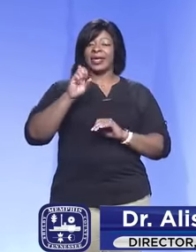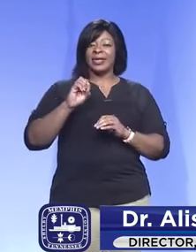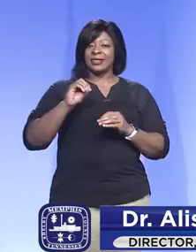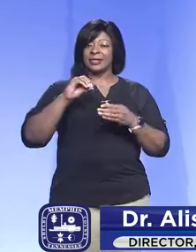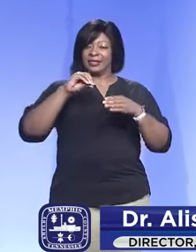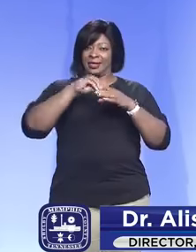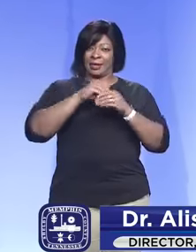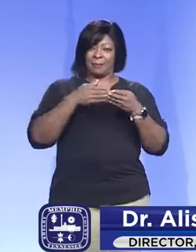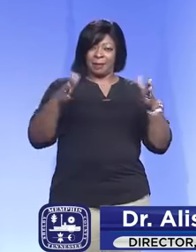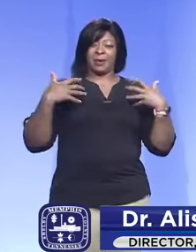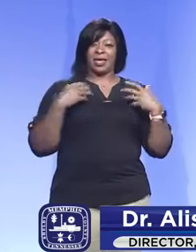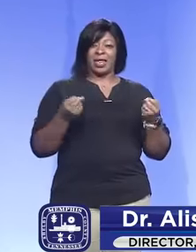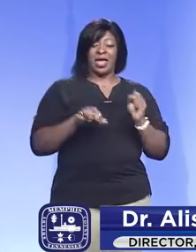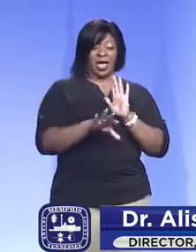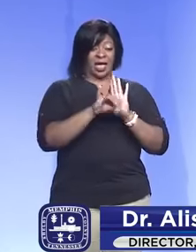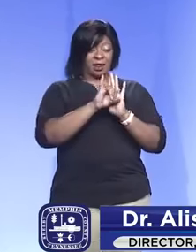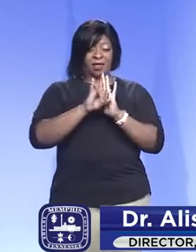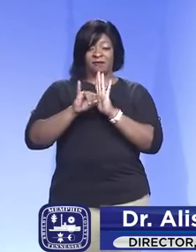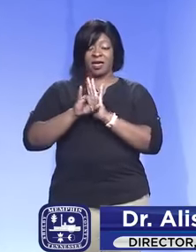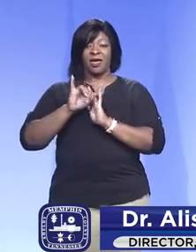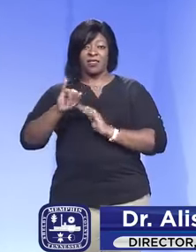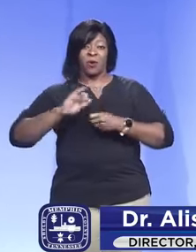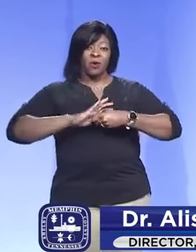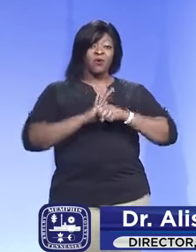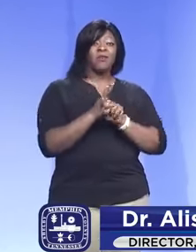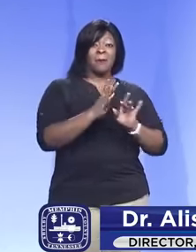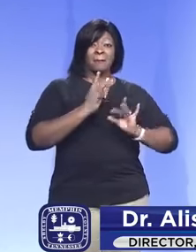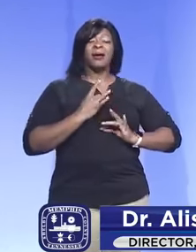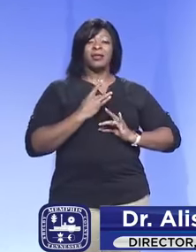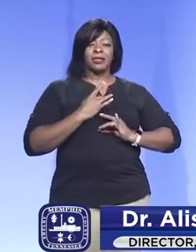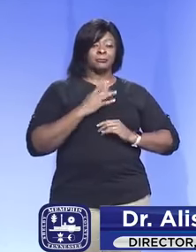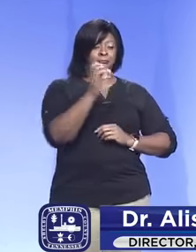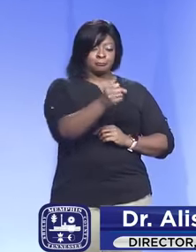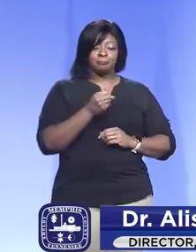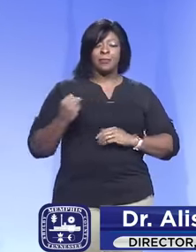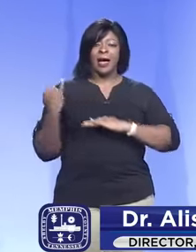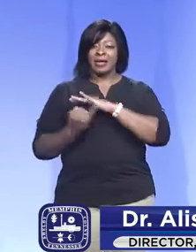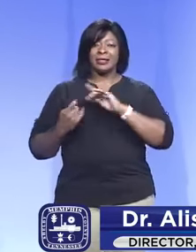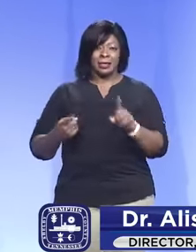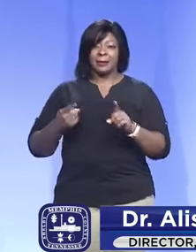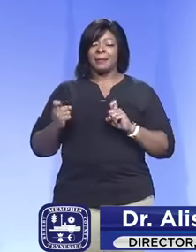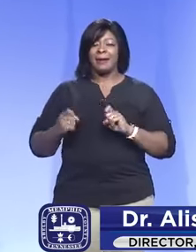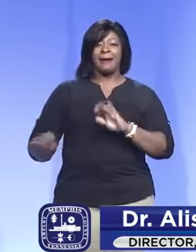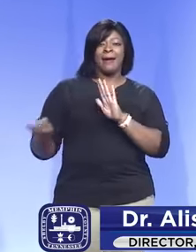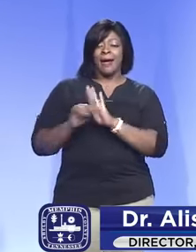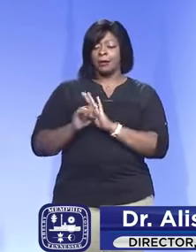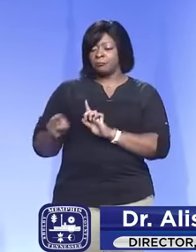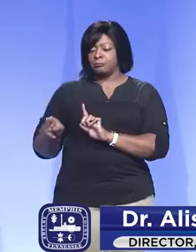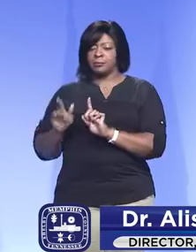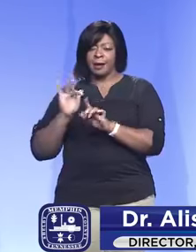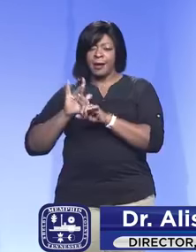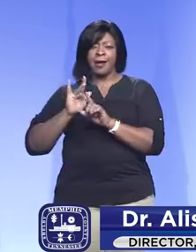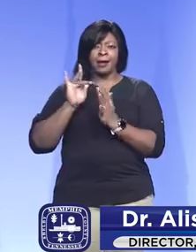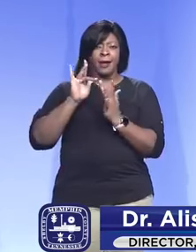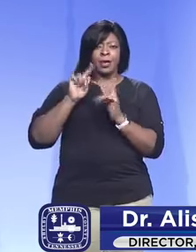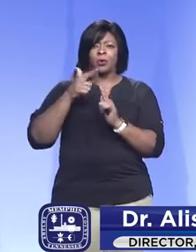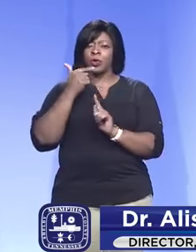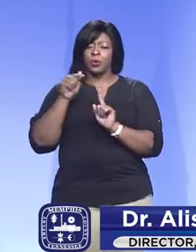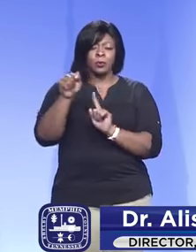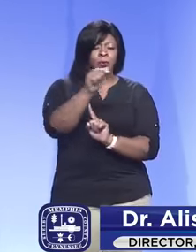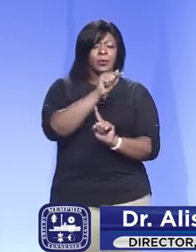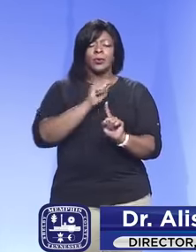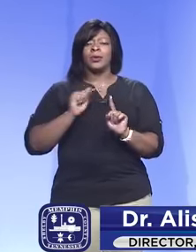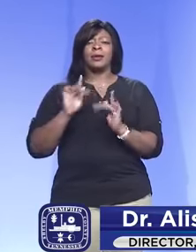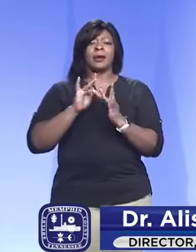new cases of COVID and quickly getting them isolated, then identifying their contacts quickly through